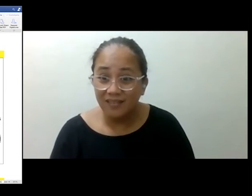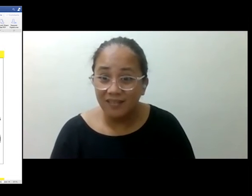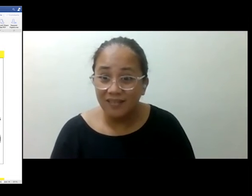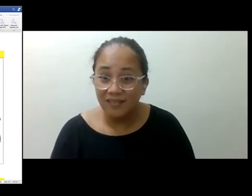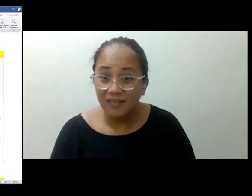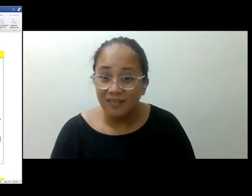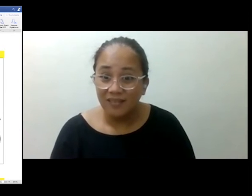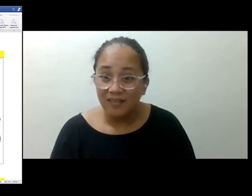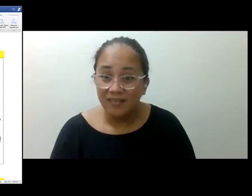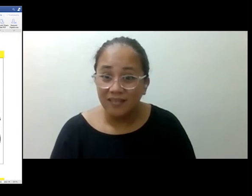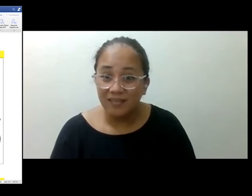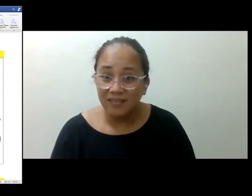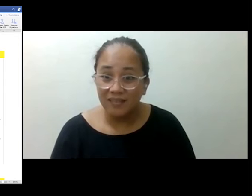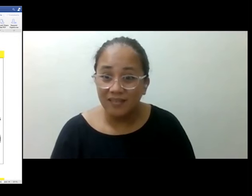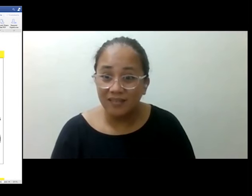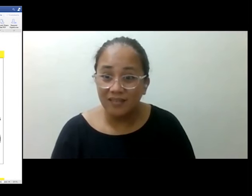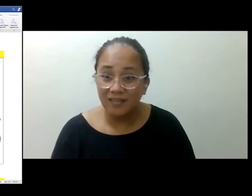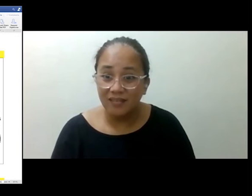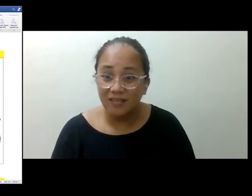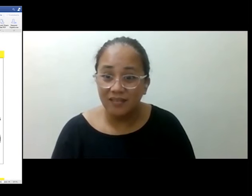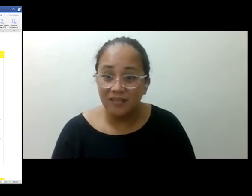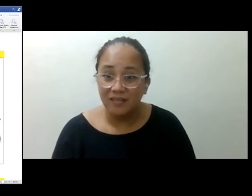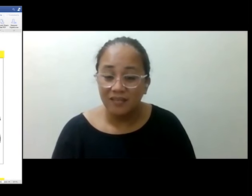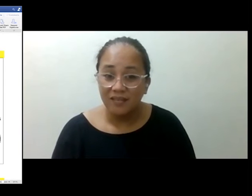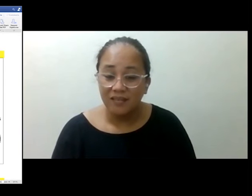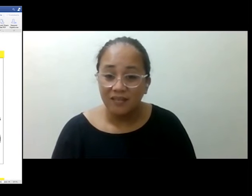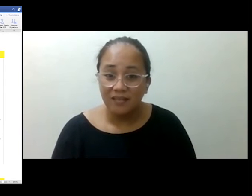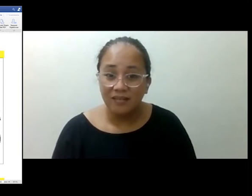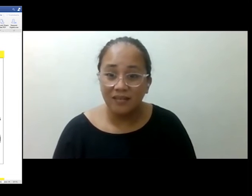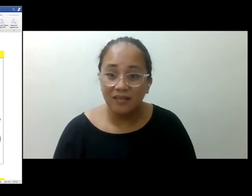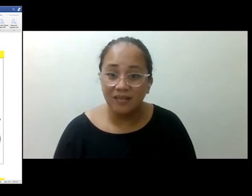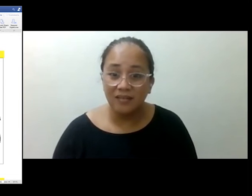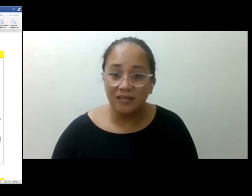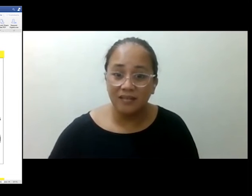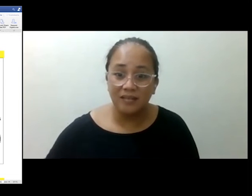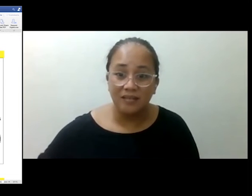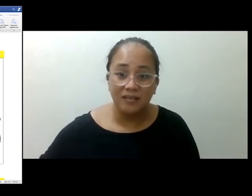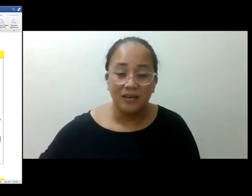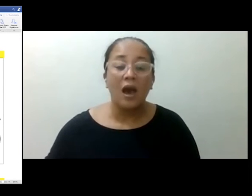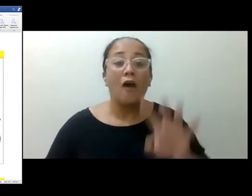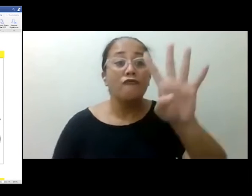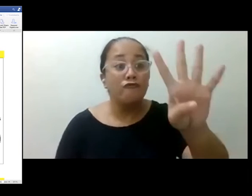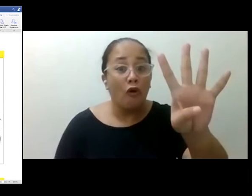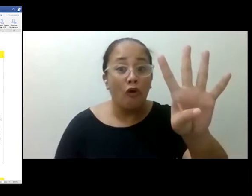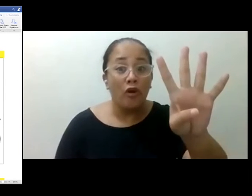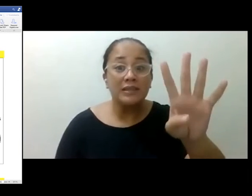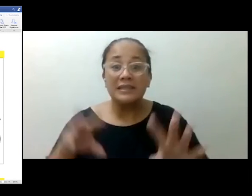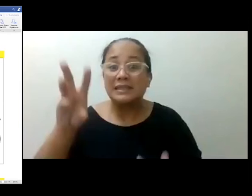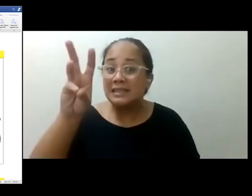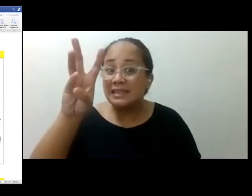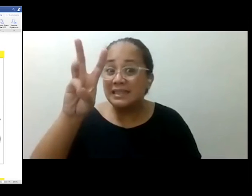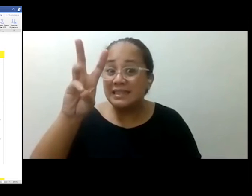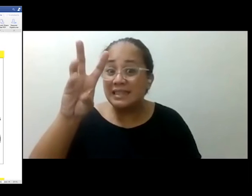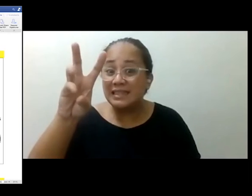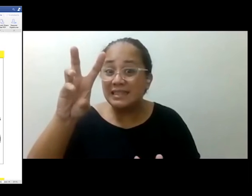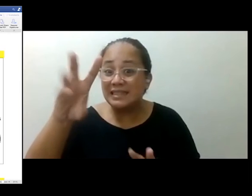So the subject is. For 16 plus is the subject.